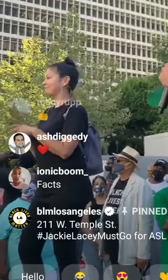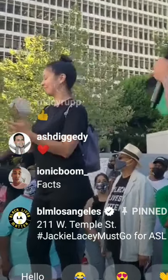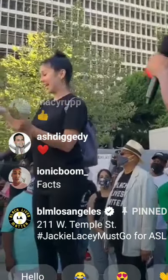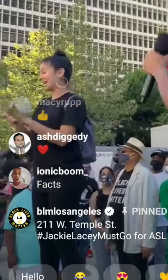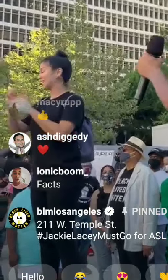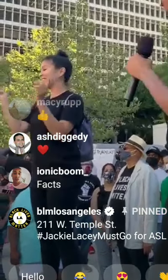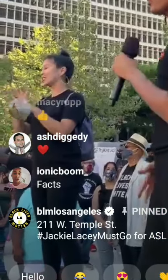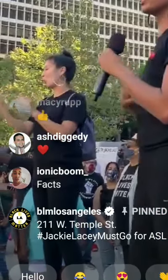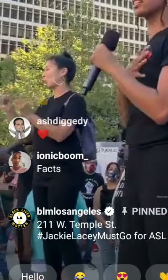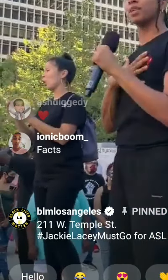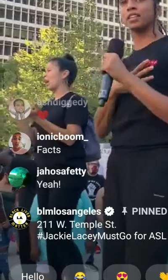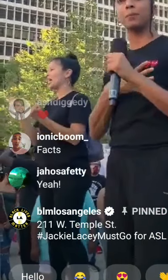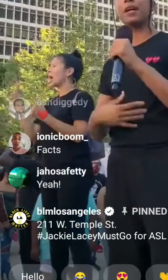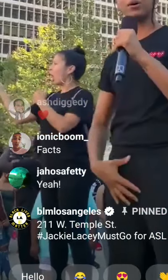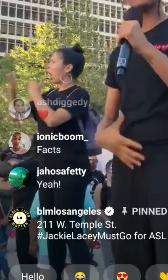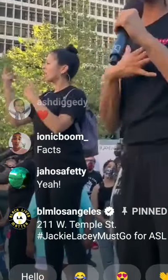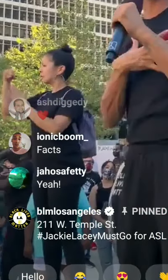When this man stood up